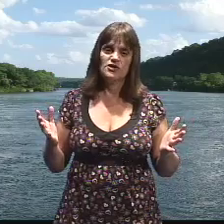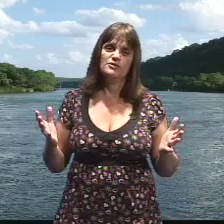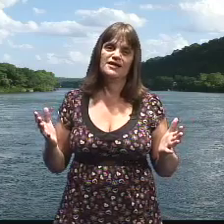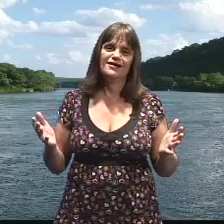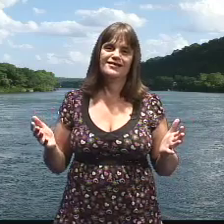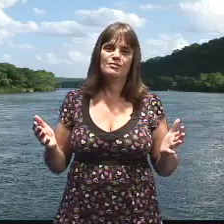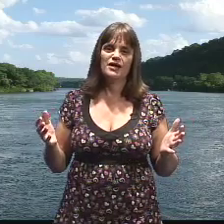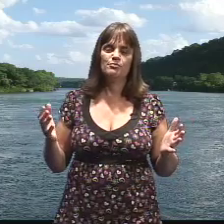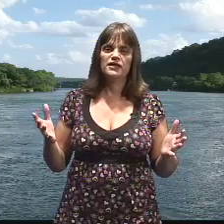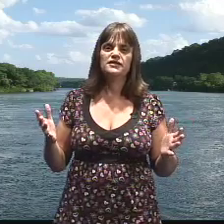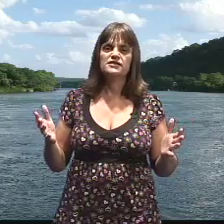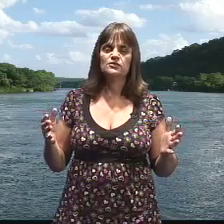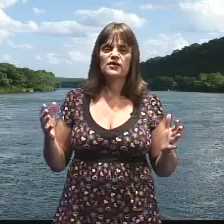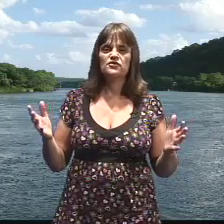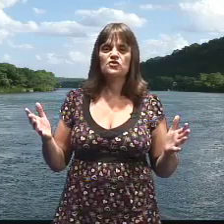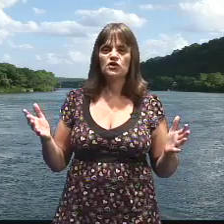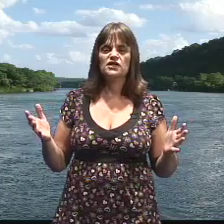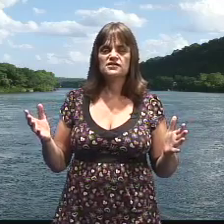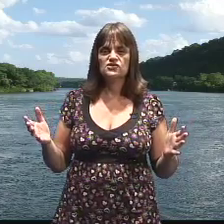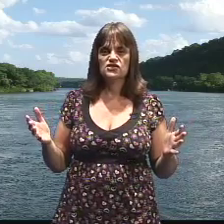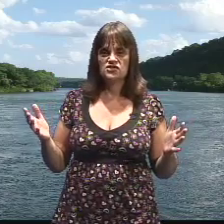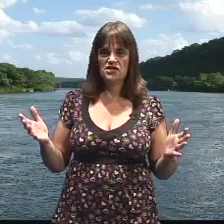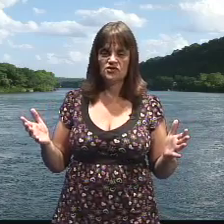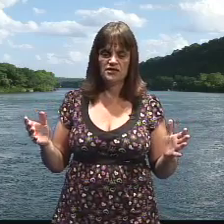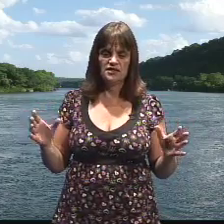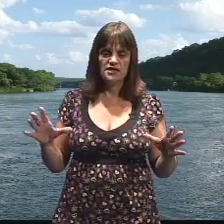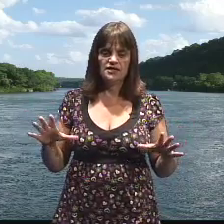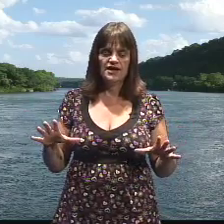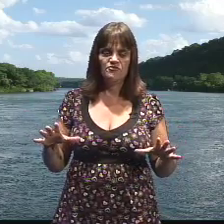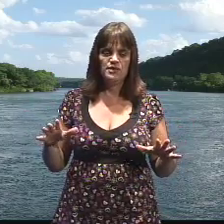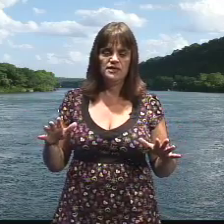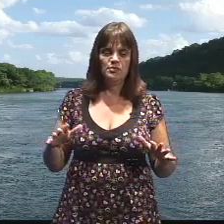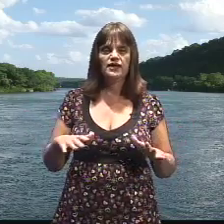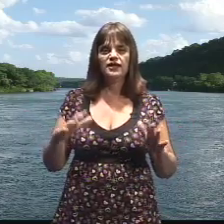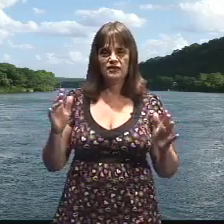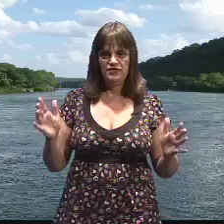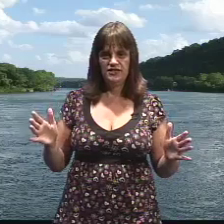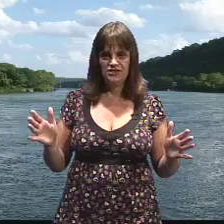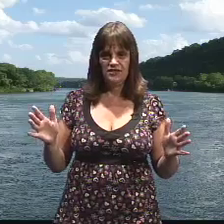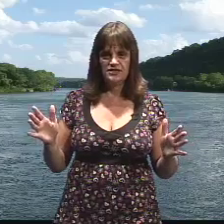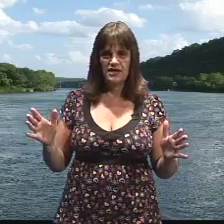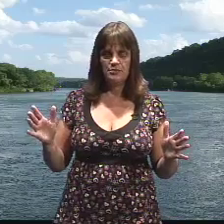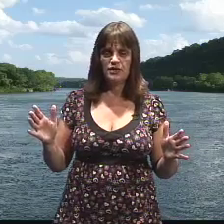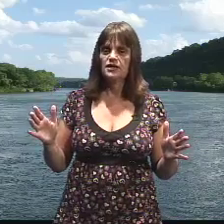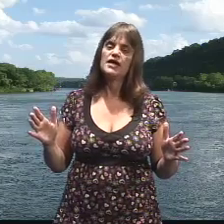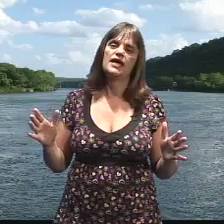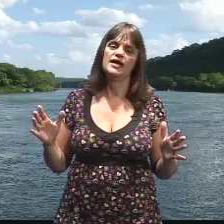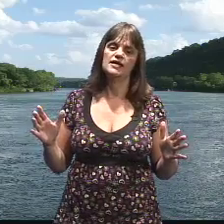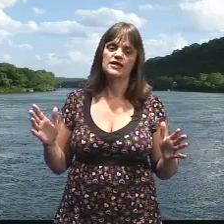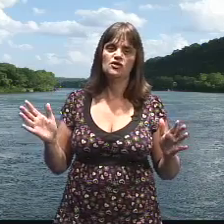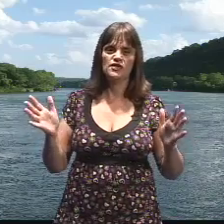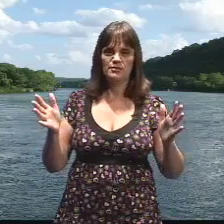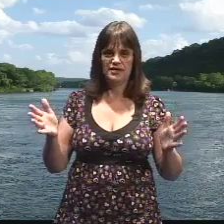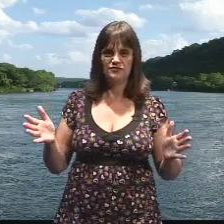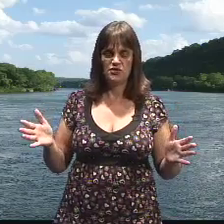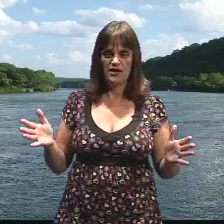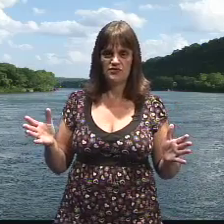to be talking about abundance and whether there really is a secret. I've been paying a lot of attention to this topic, and I know that many of you have as